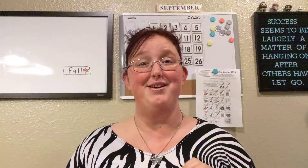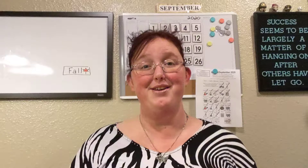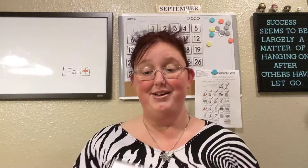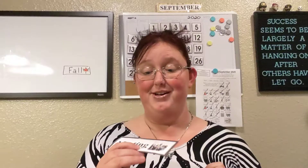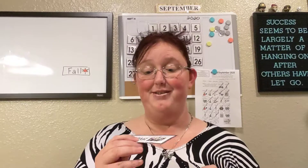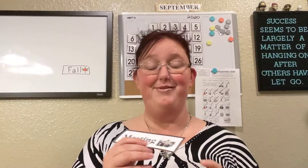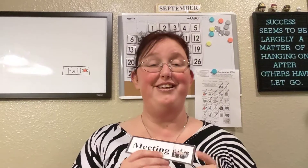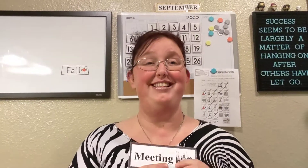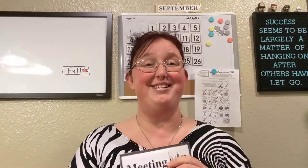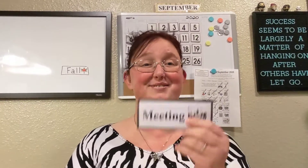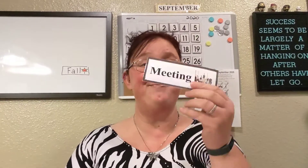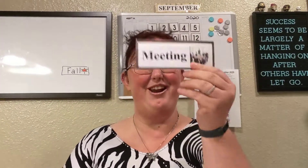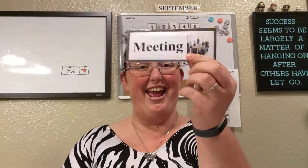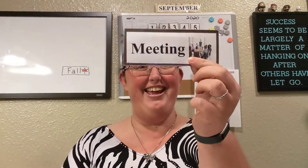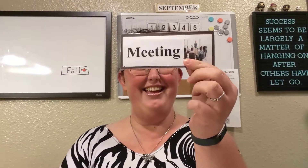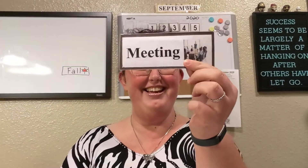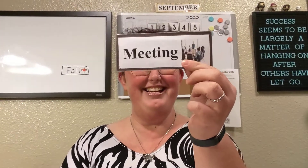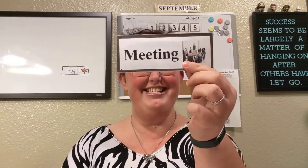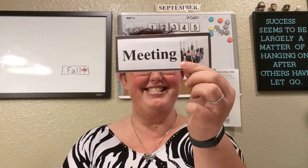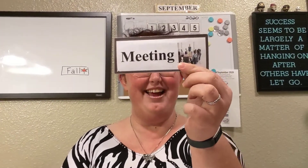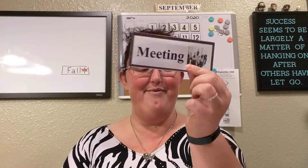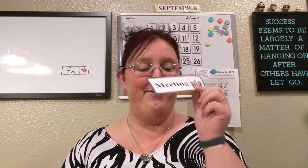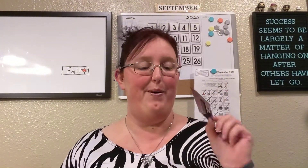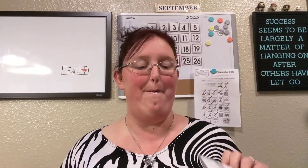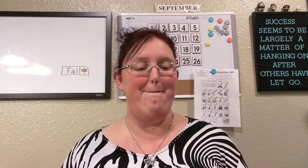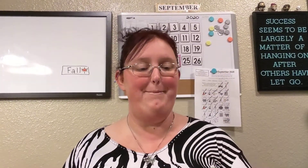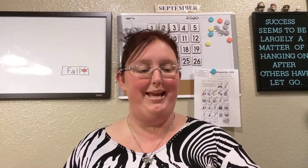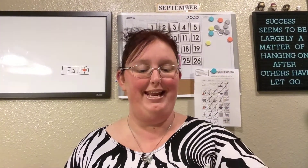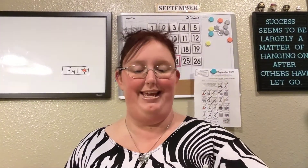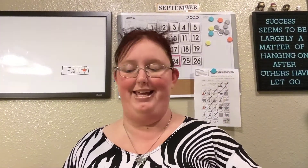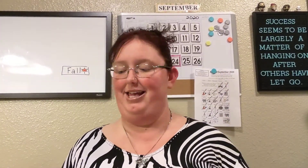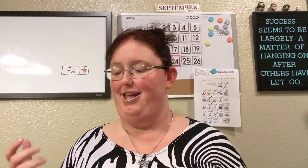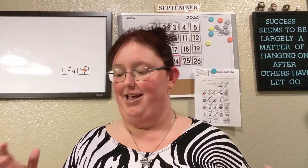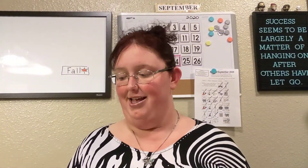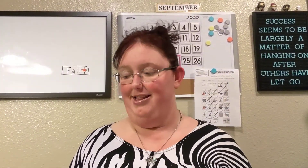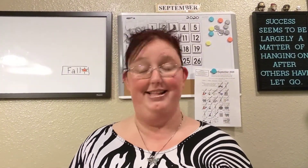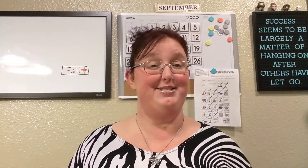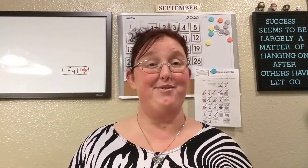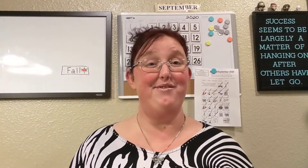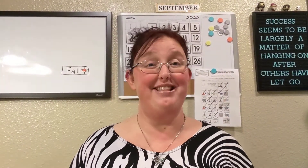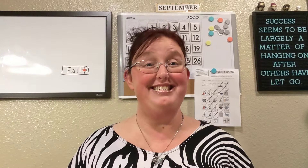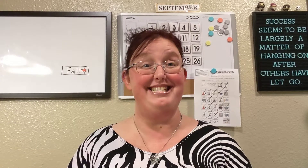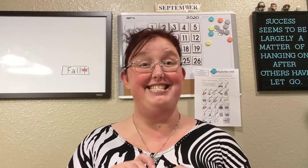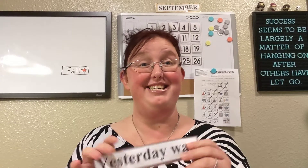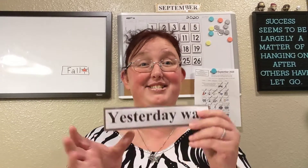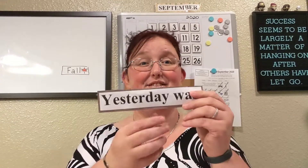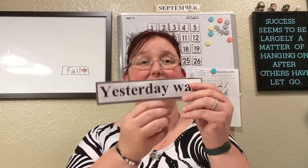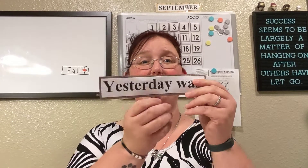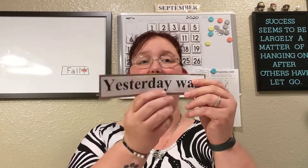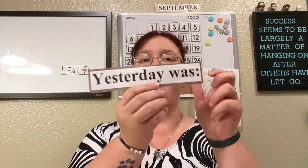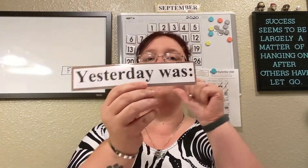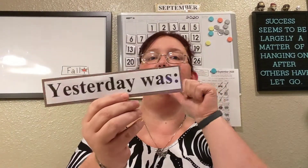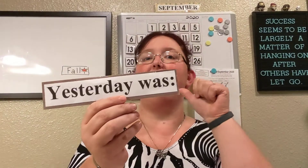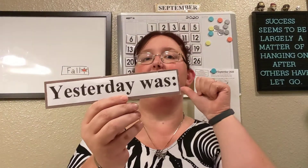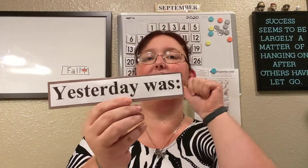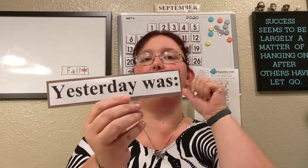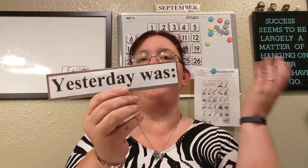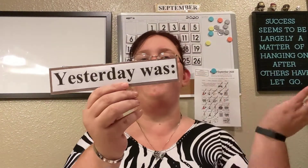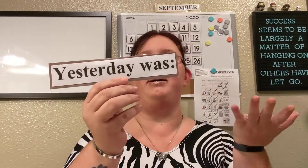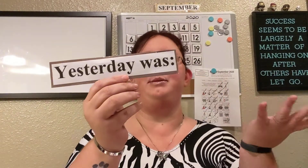Good morning, Classroom 1A. It's time for meeting. Let's go over the details of our day. Yesterday was